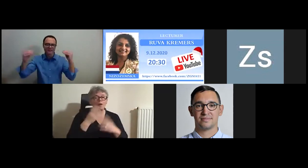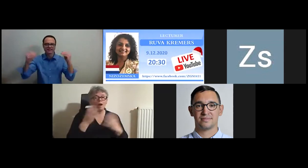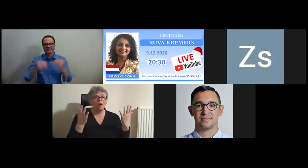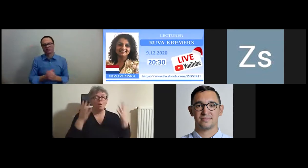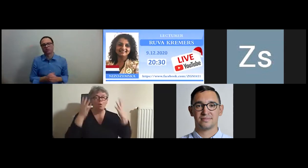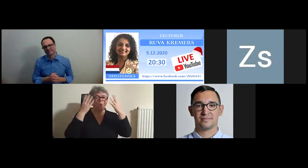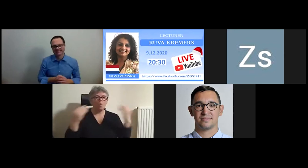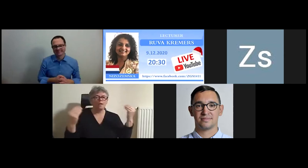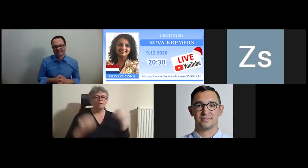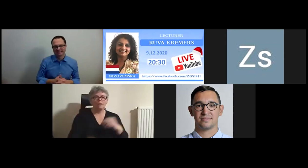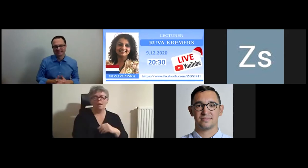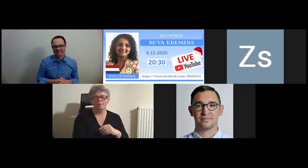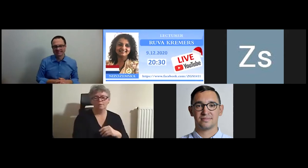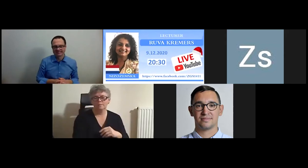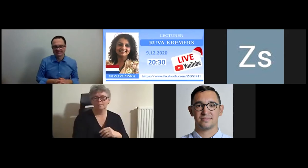Ruva from Holland.